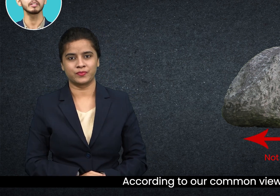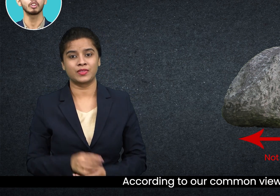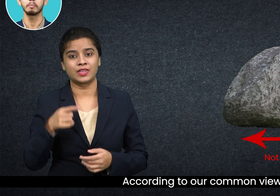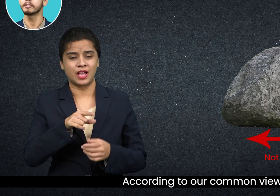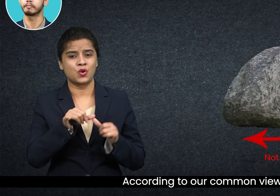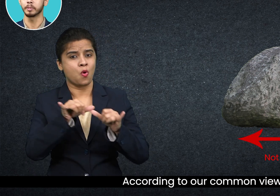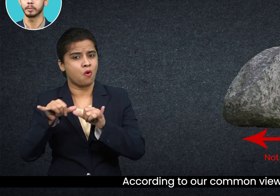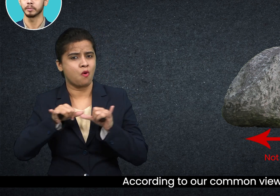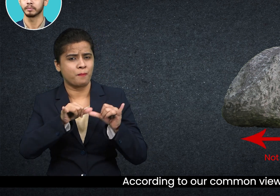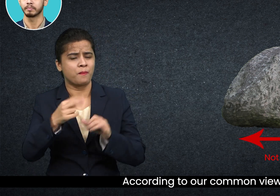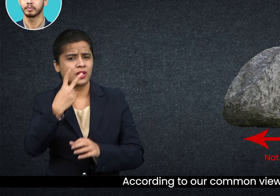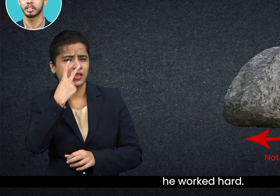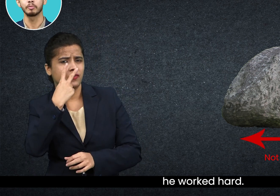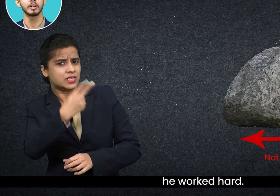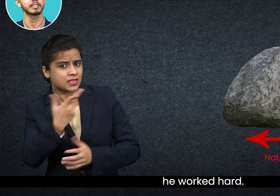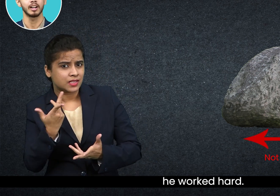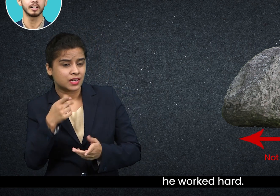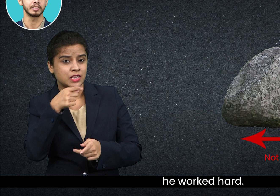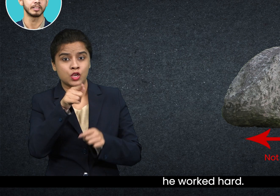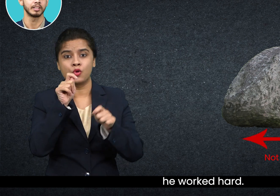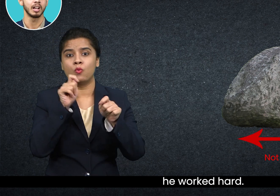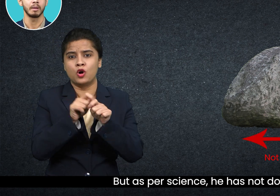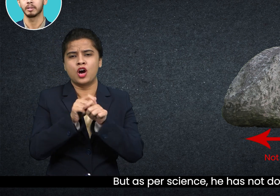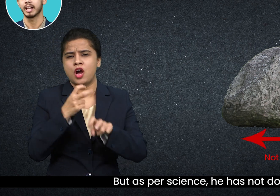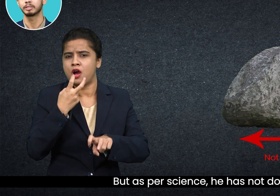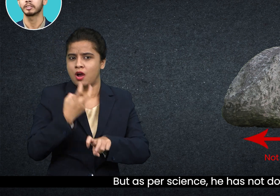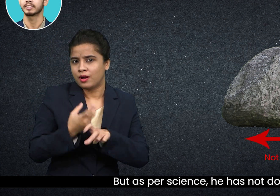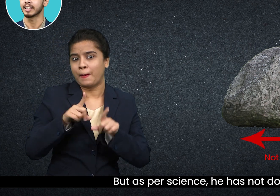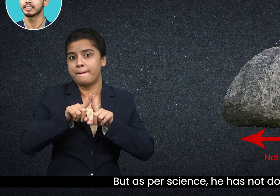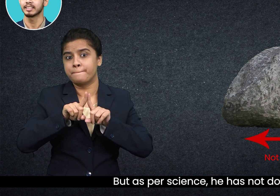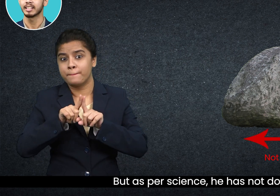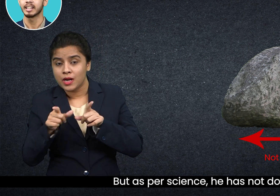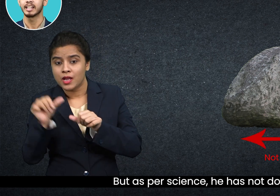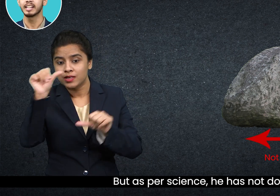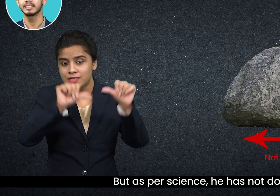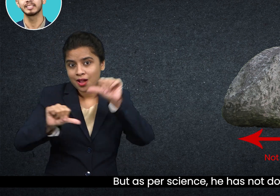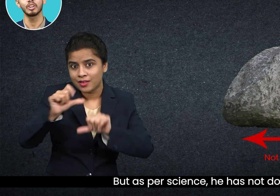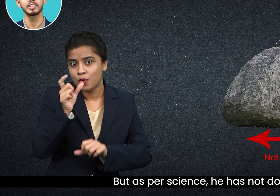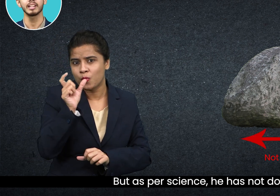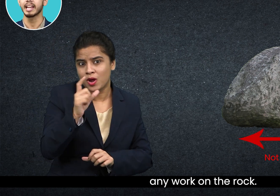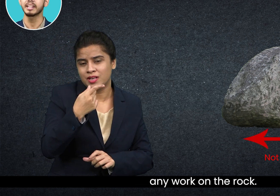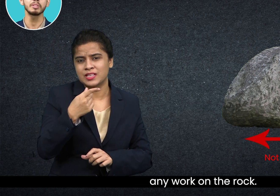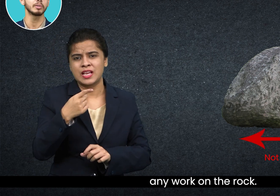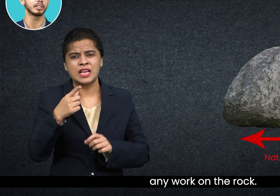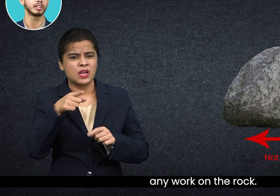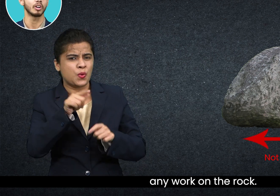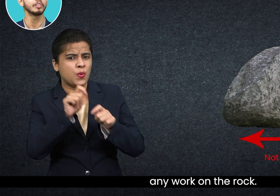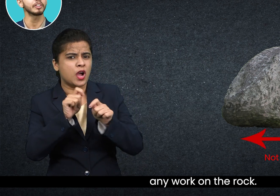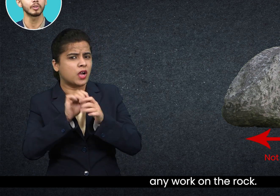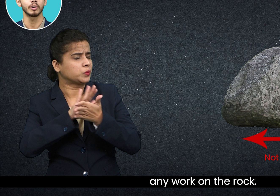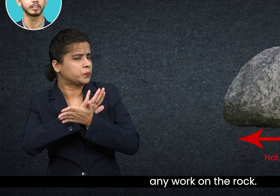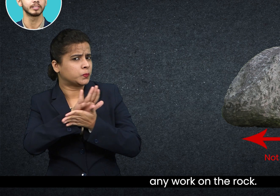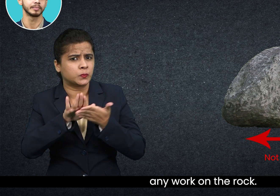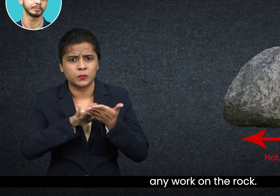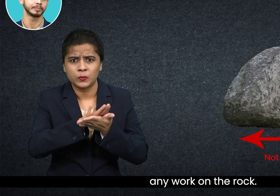According to our common view, he worked hard, but as per science, he has not done any work on